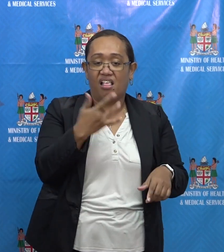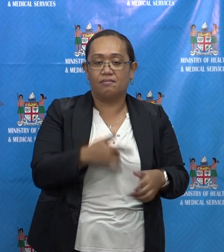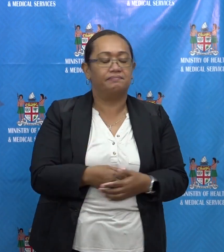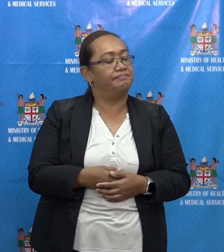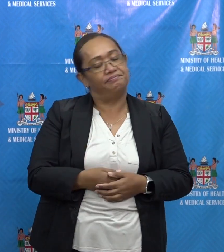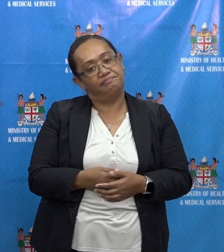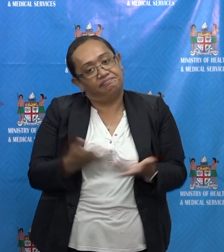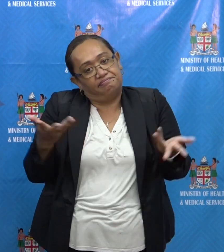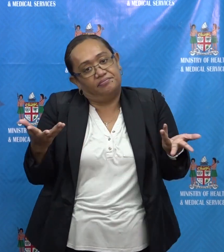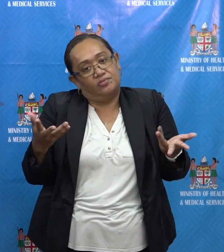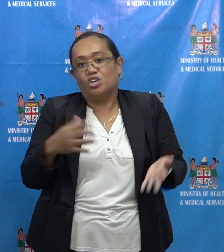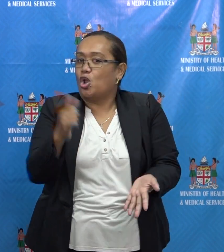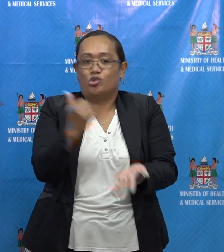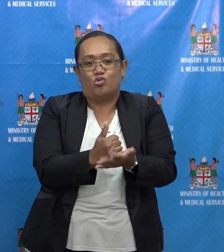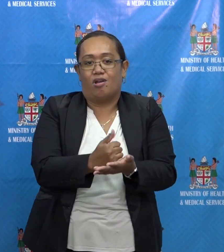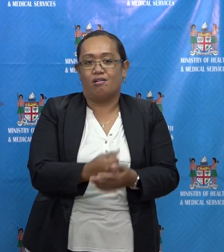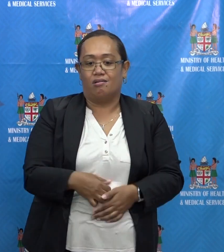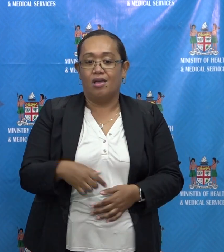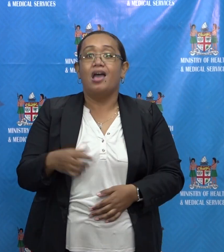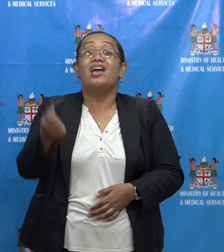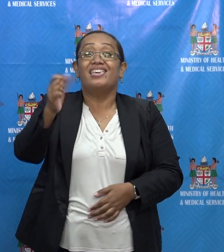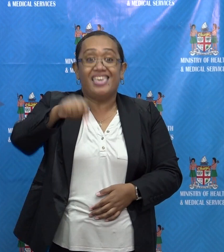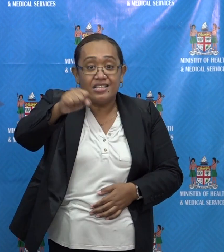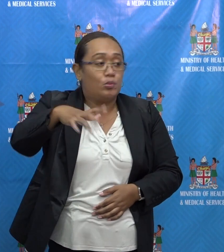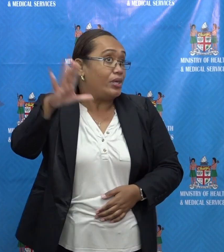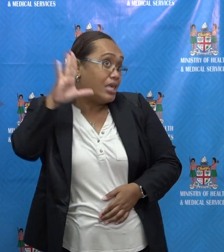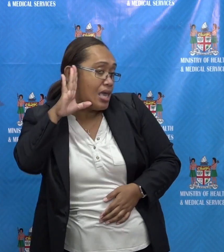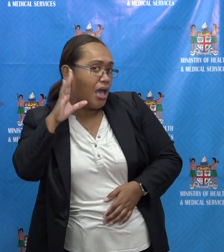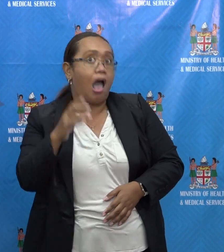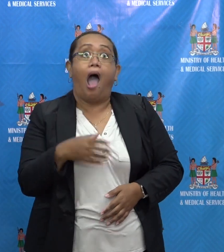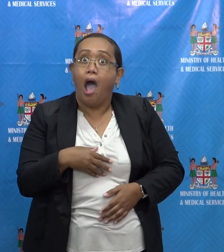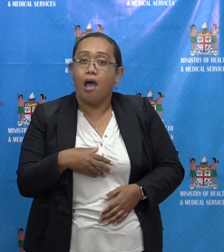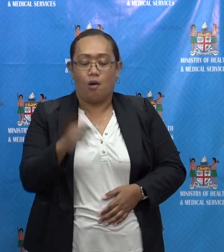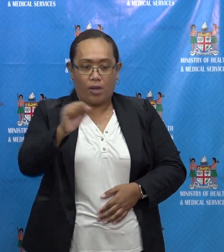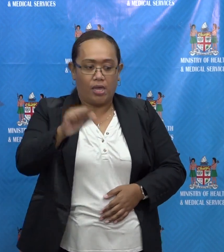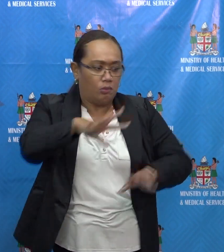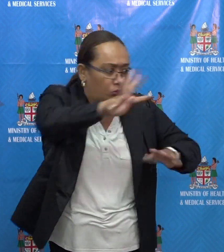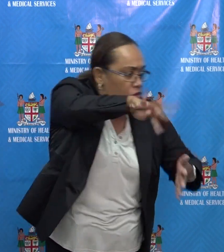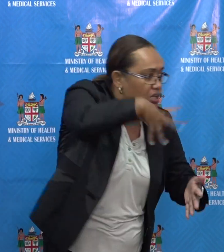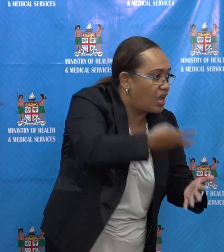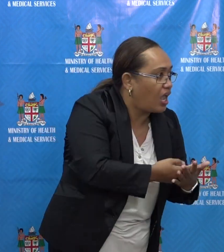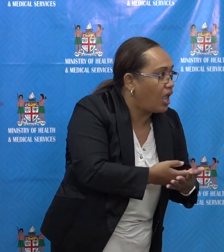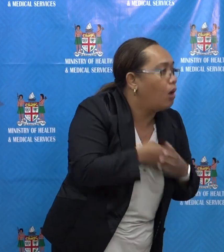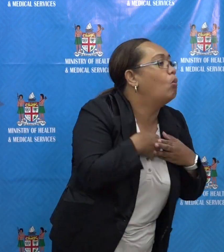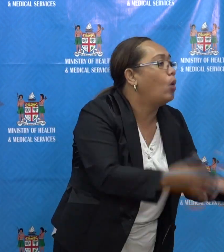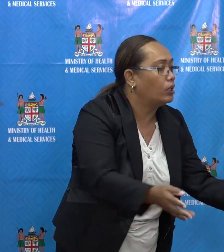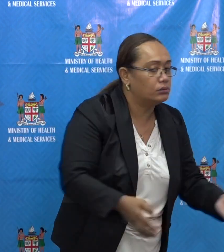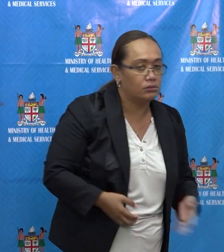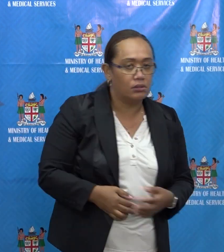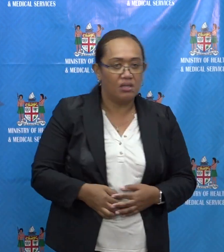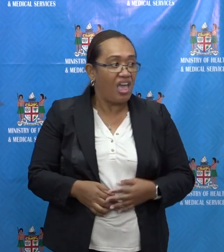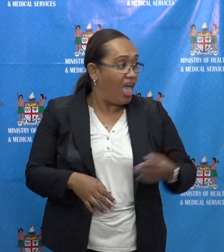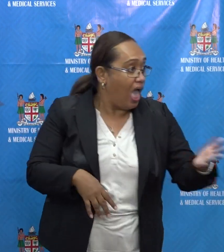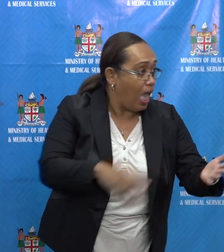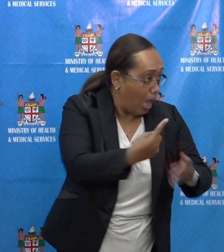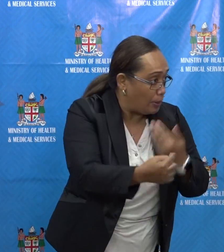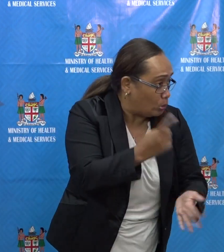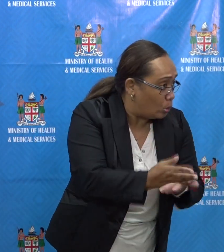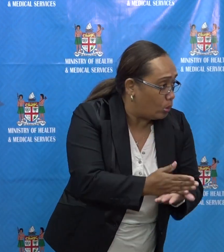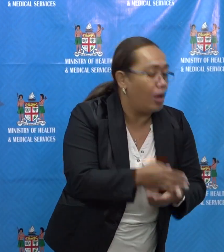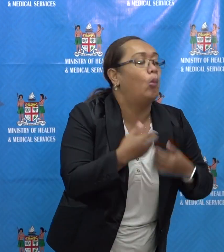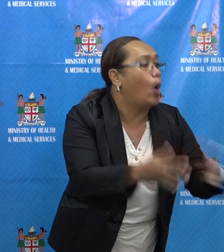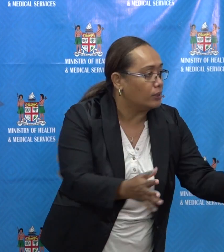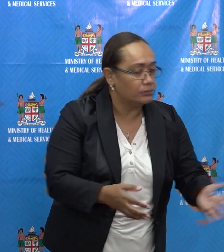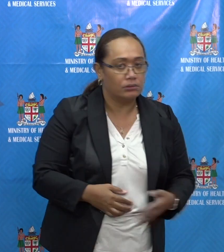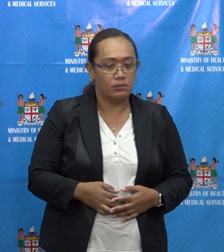happen. And I'd also like to say it's quite a lot of work trying to check rumors. It's because not